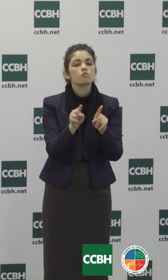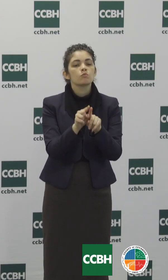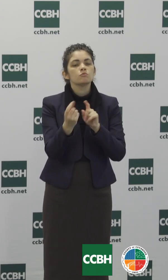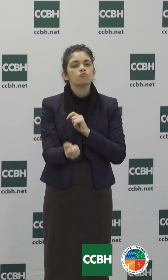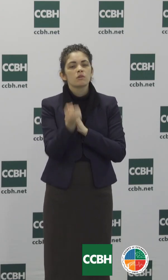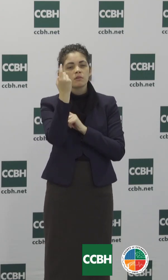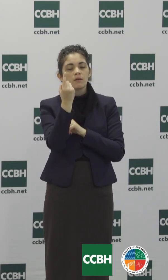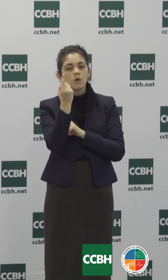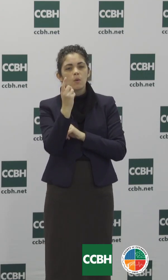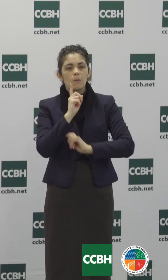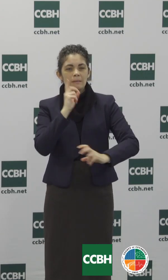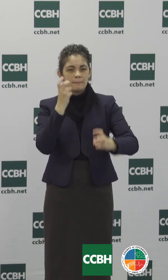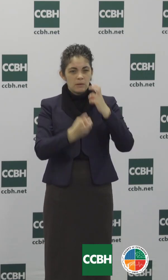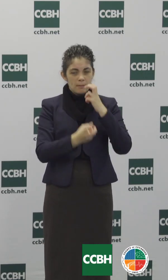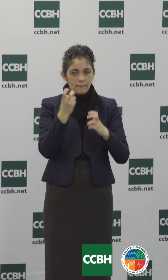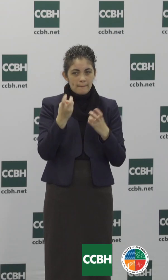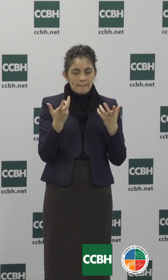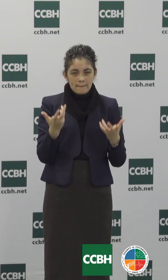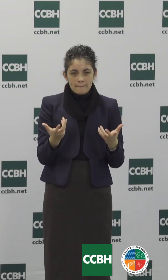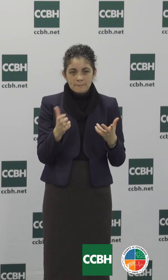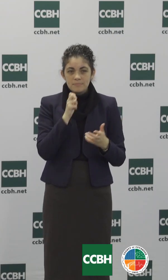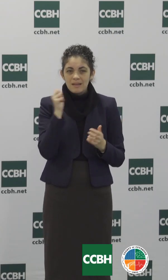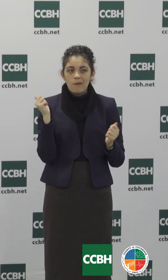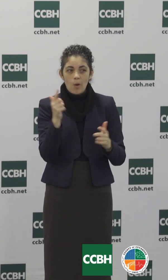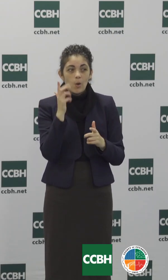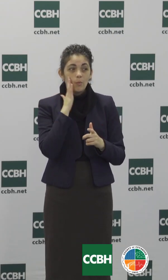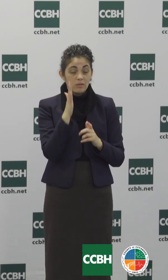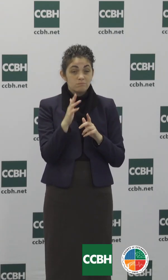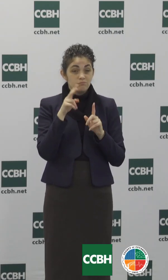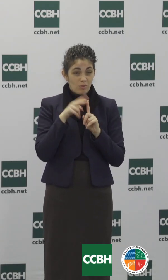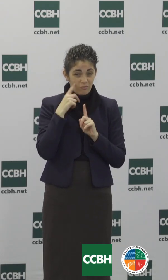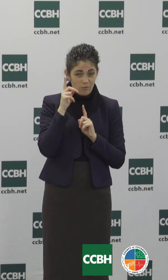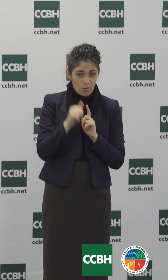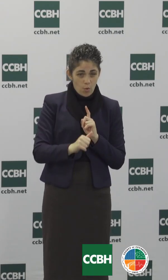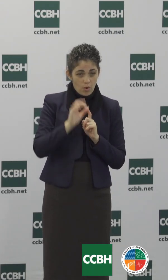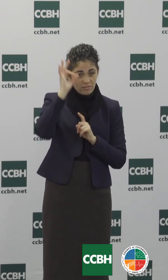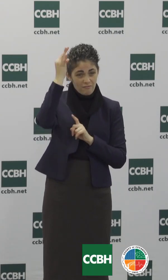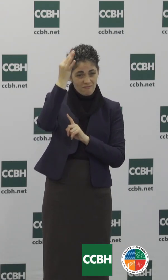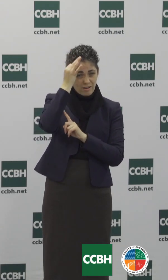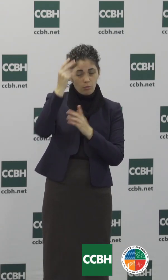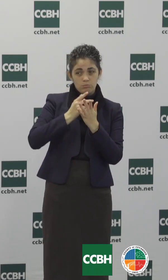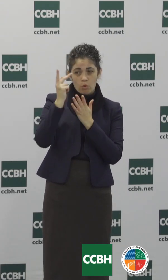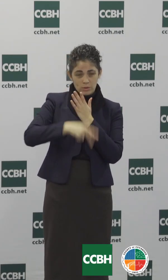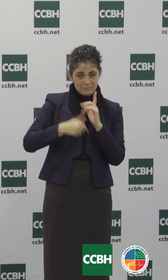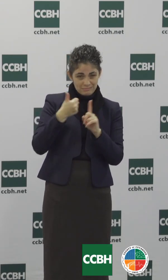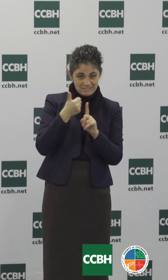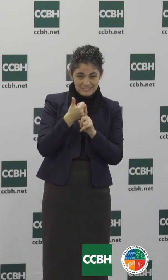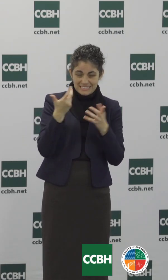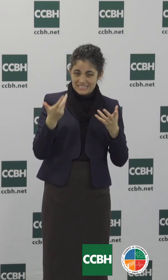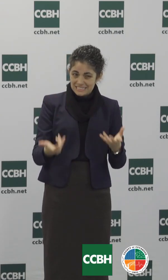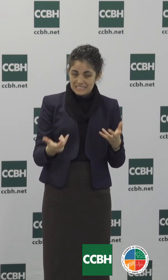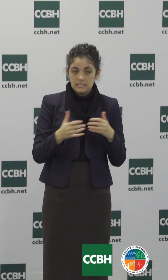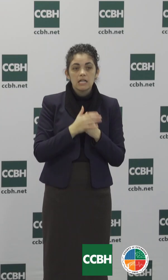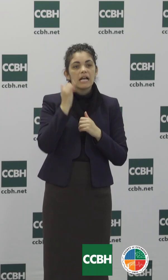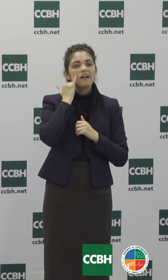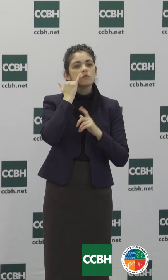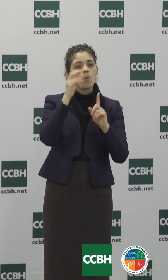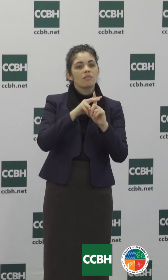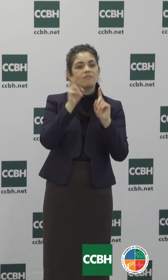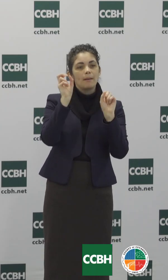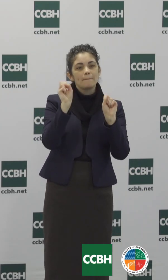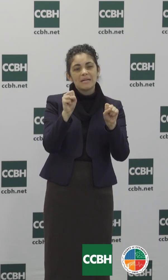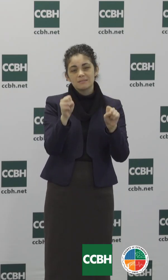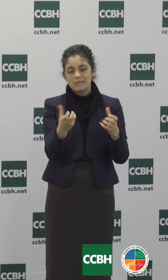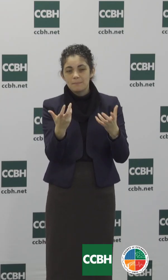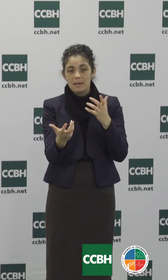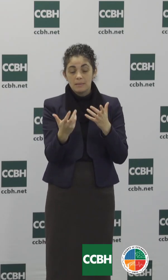The problem is that not everyone will qualify for these federal programs. Even if you do qualify,